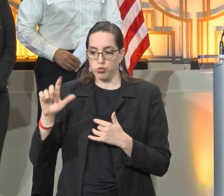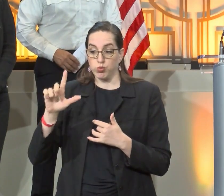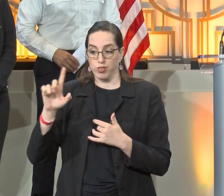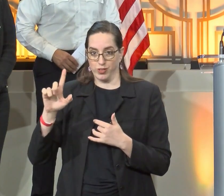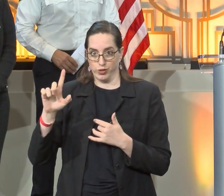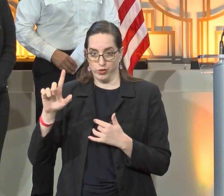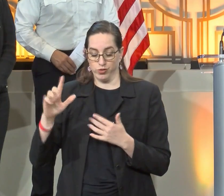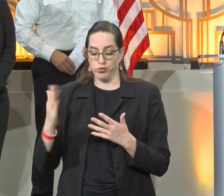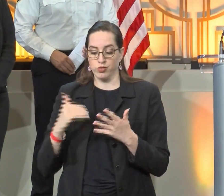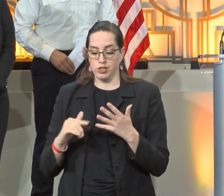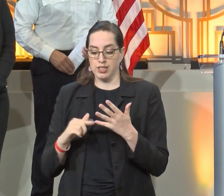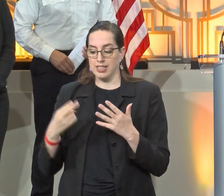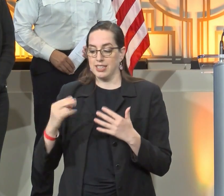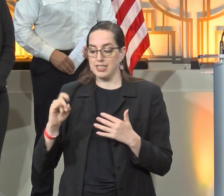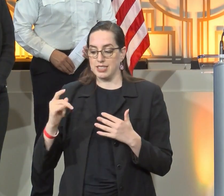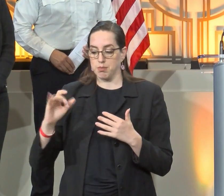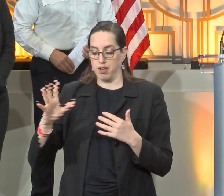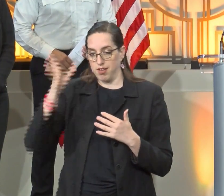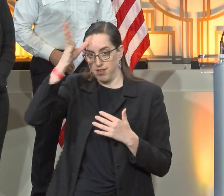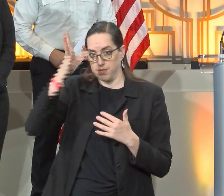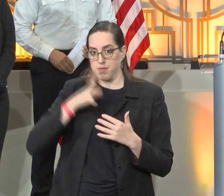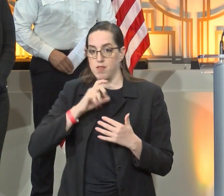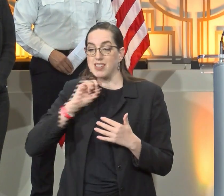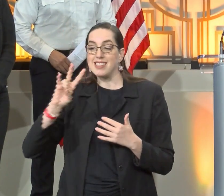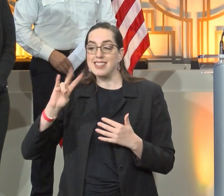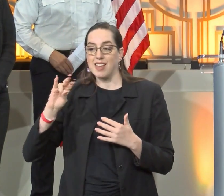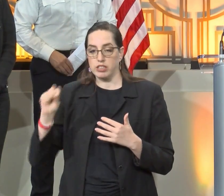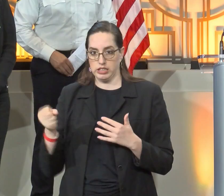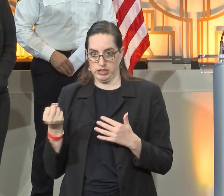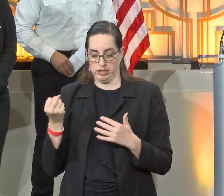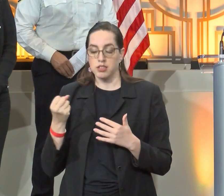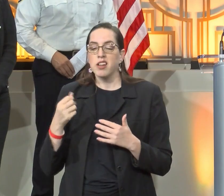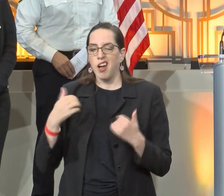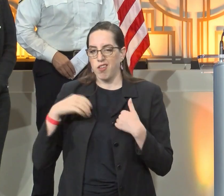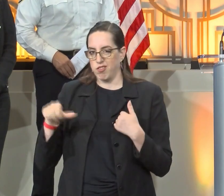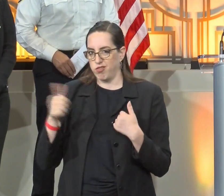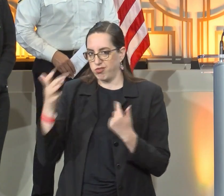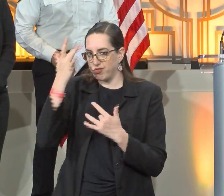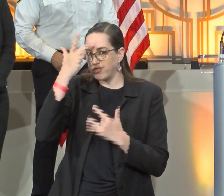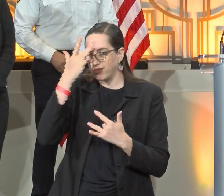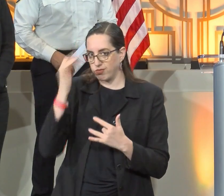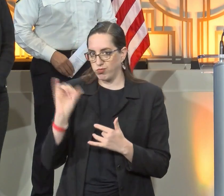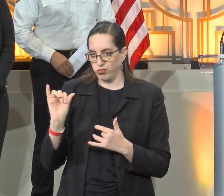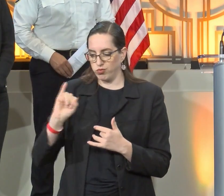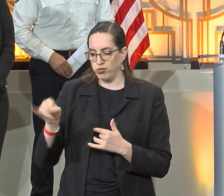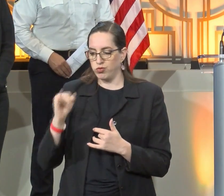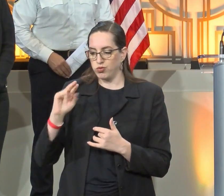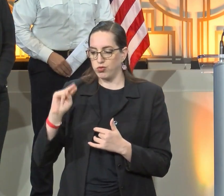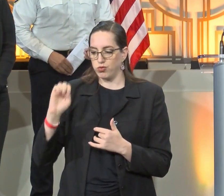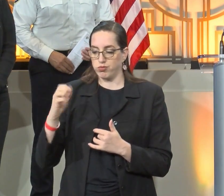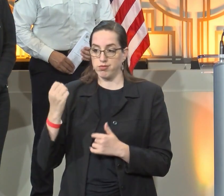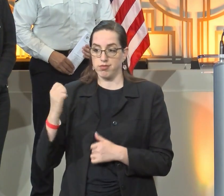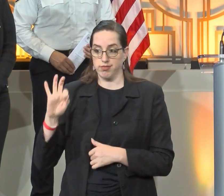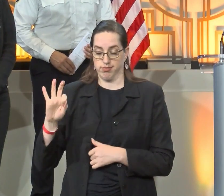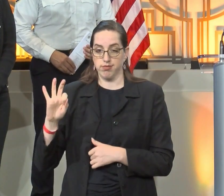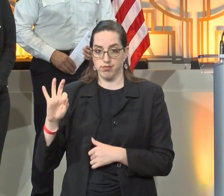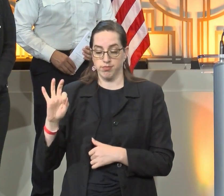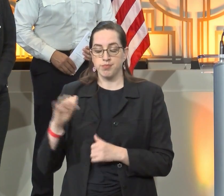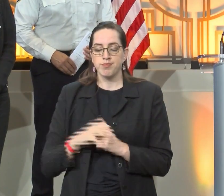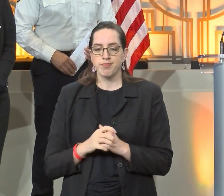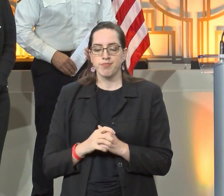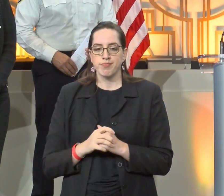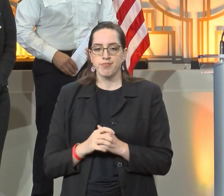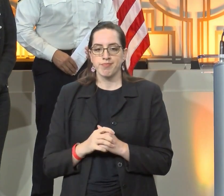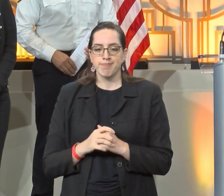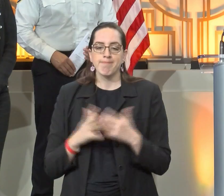21st. And a Hispanic male in his 70s, underlying health conditions, June 19th. So